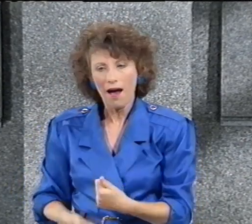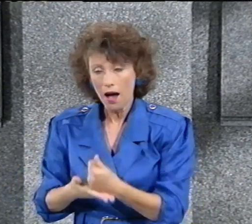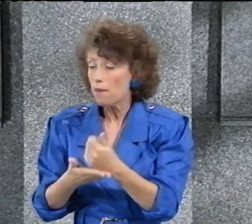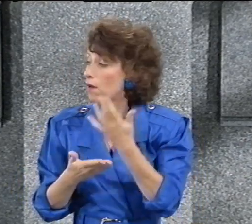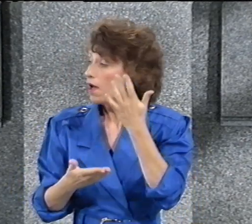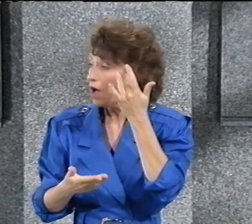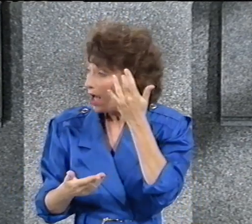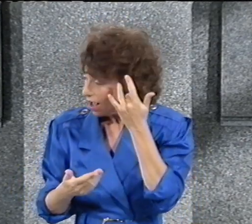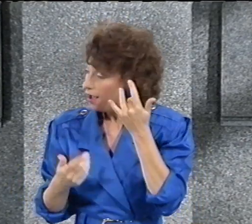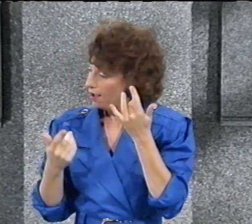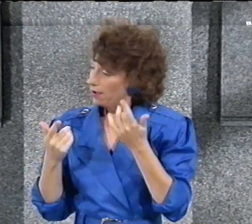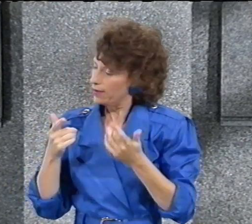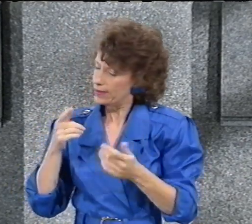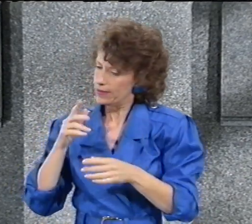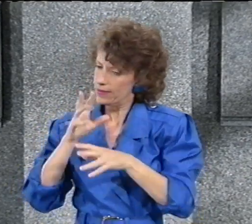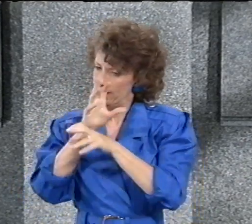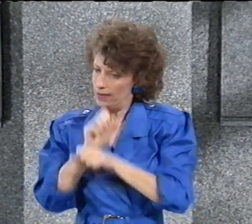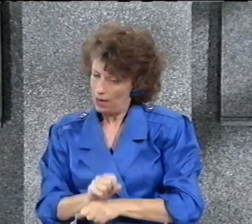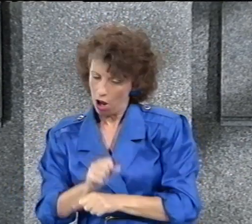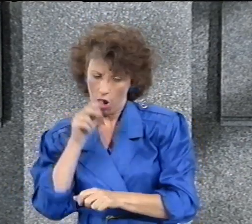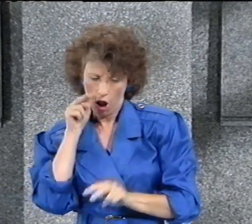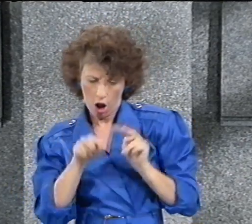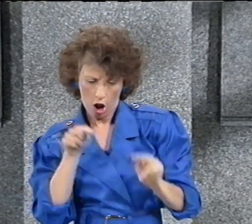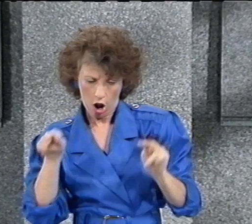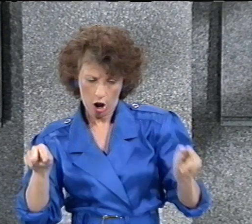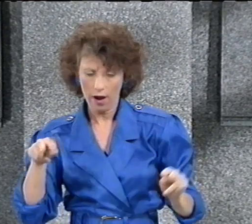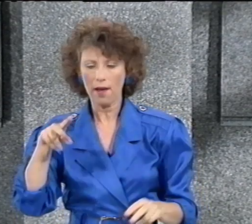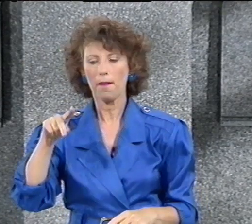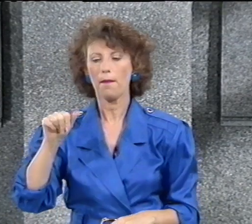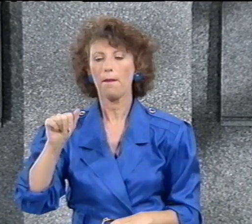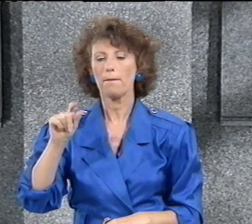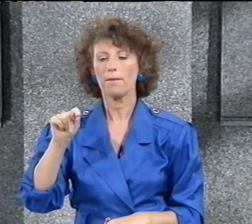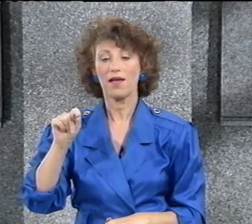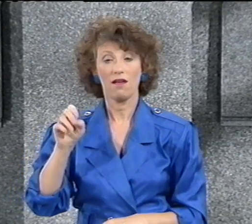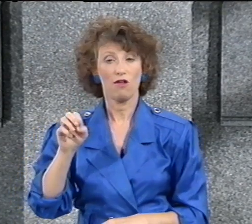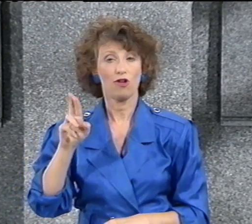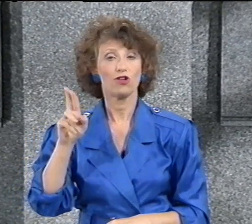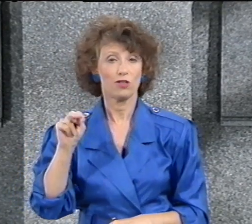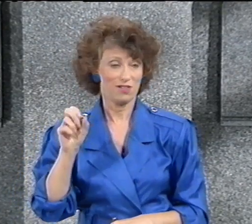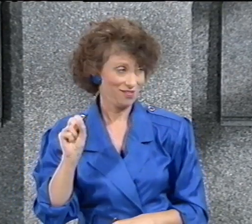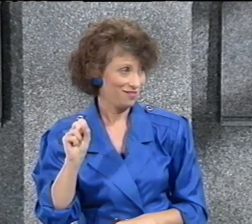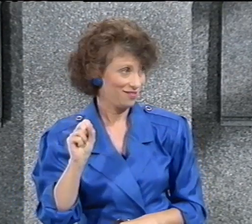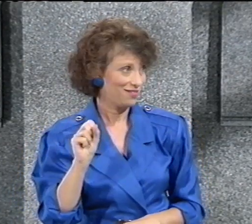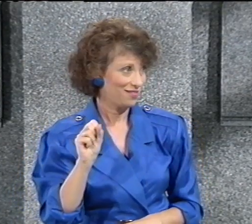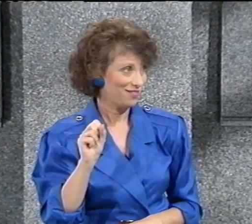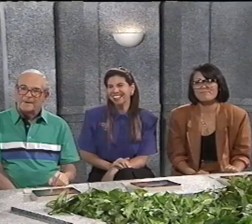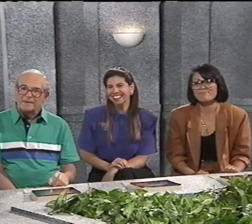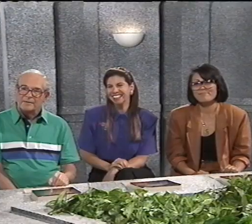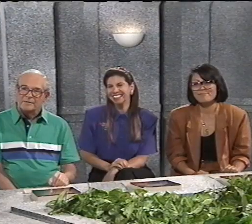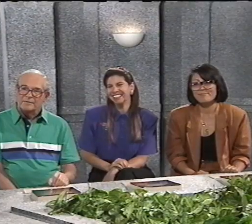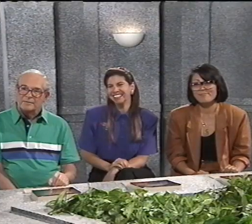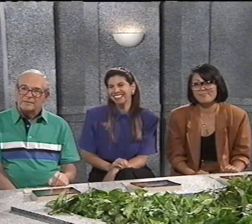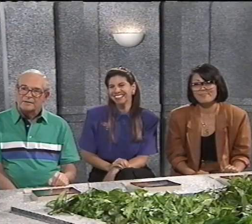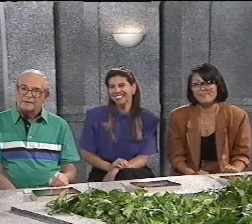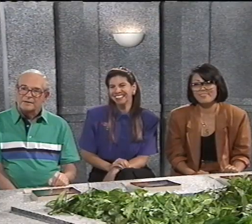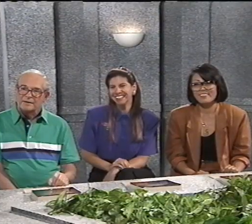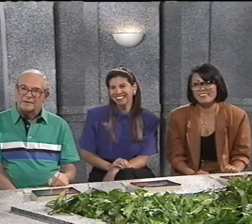than others. Perhaps this is because they've developed the habit of looking at patterns of words and making